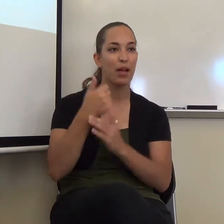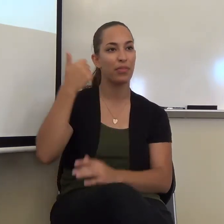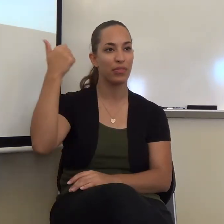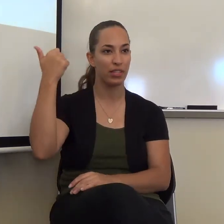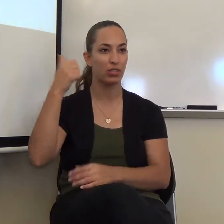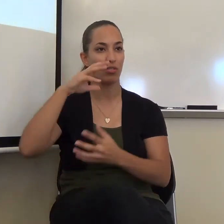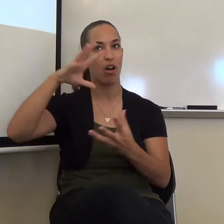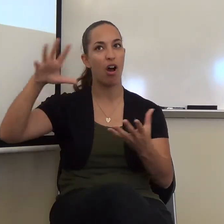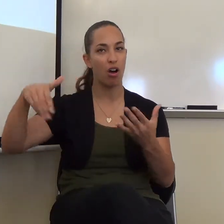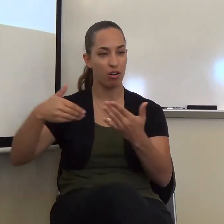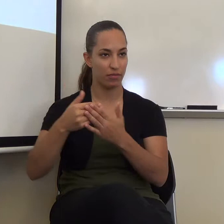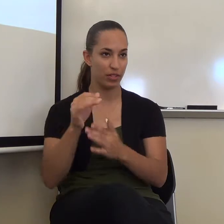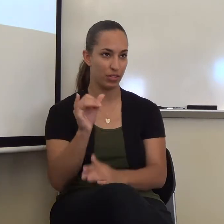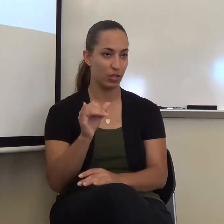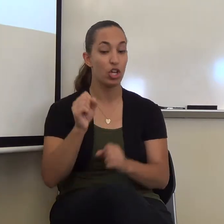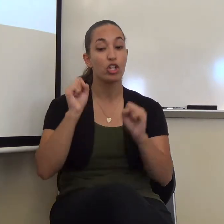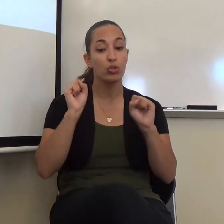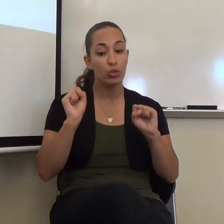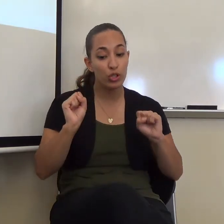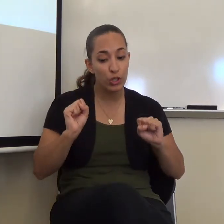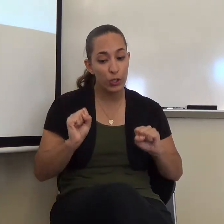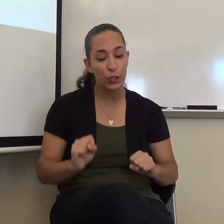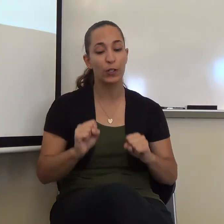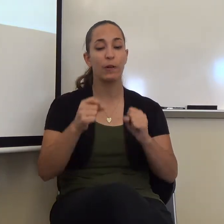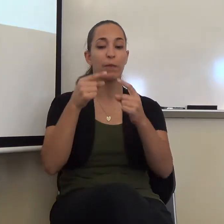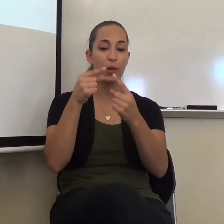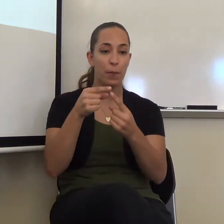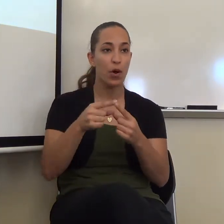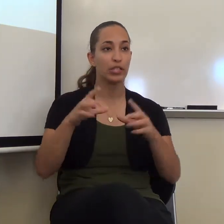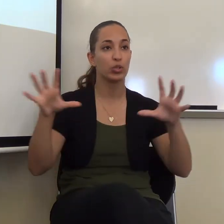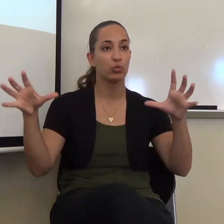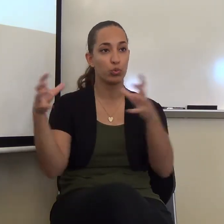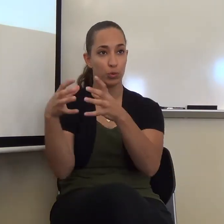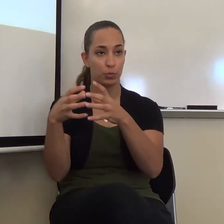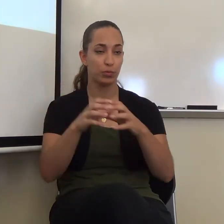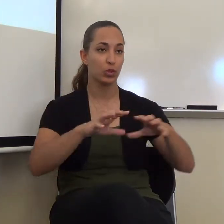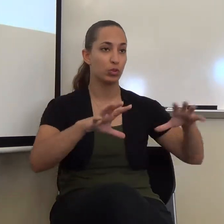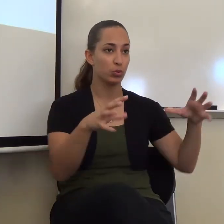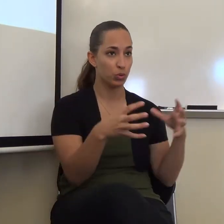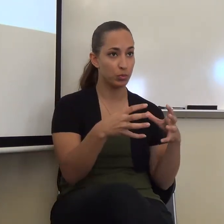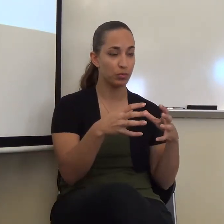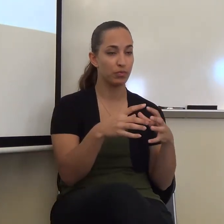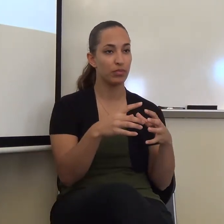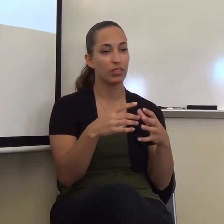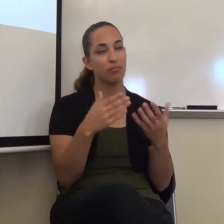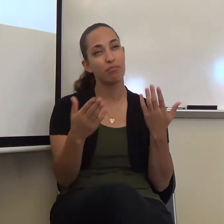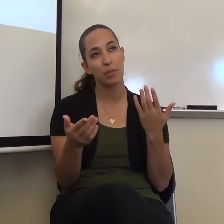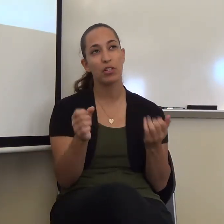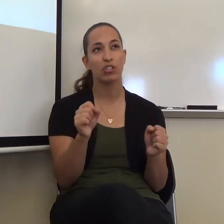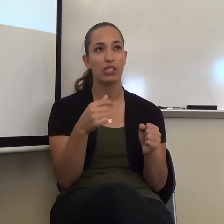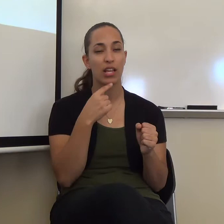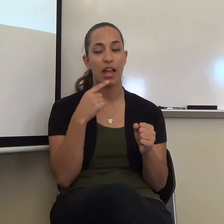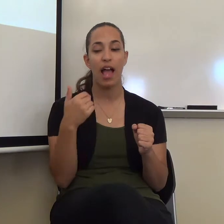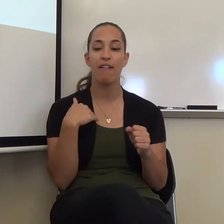group the details. They have different views about crime. You might want to say they have different views about crime and